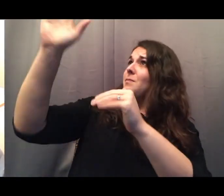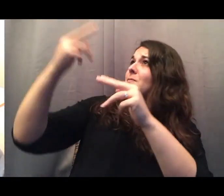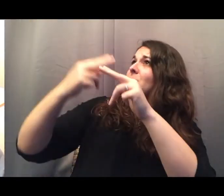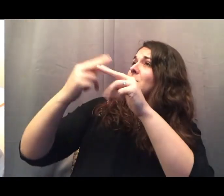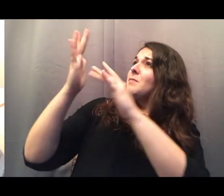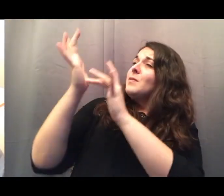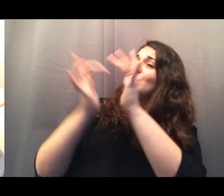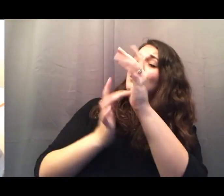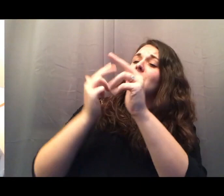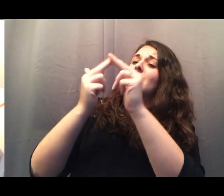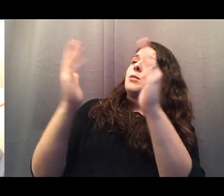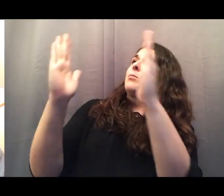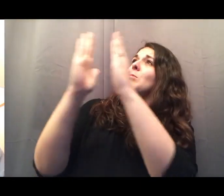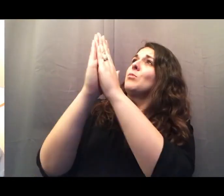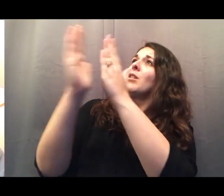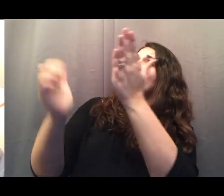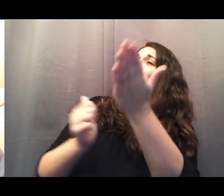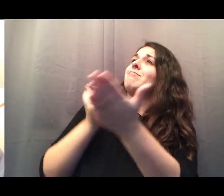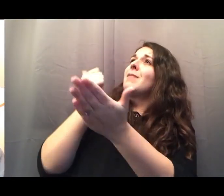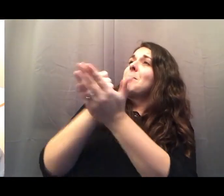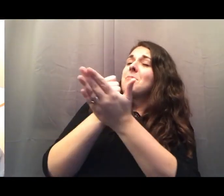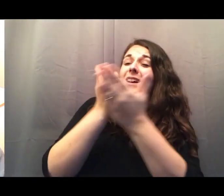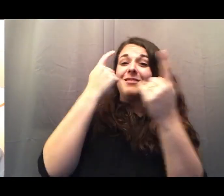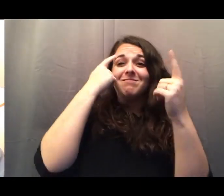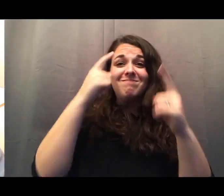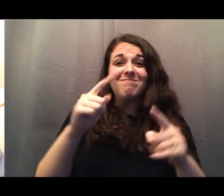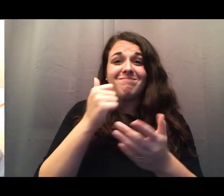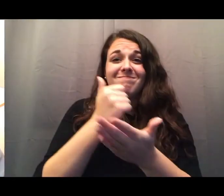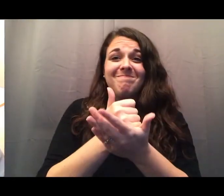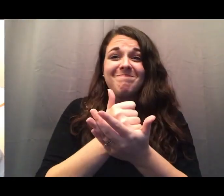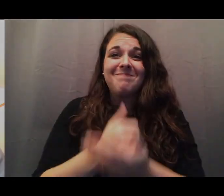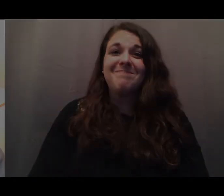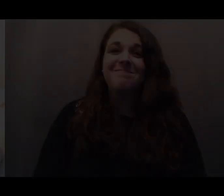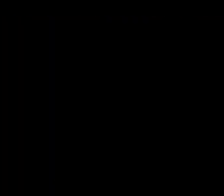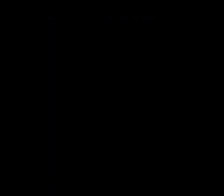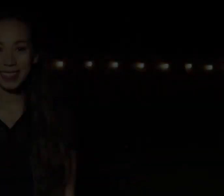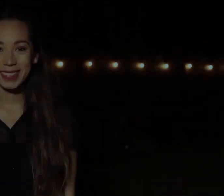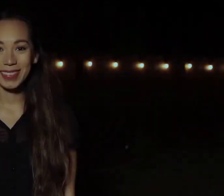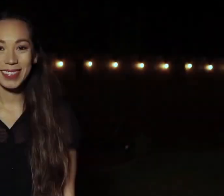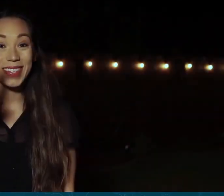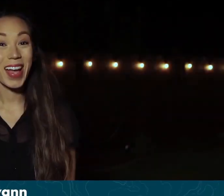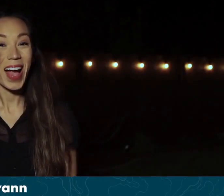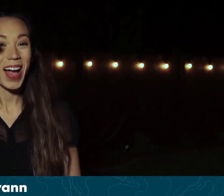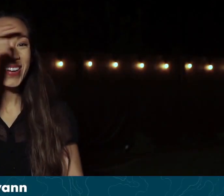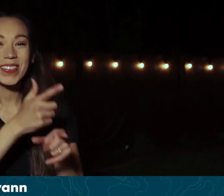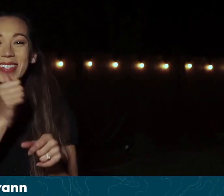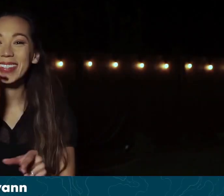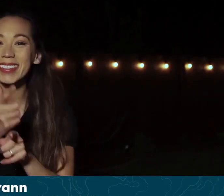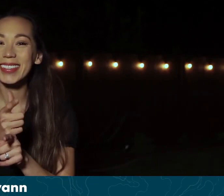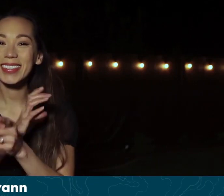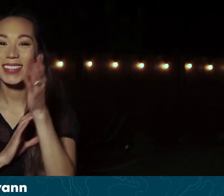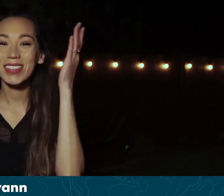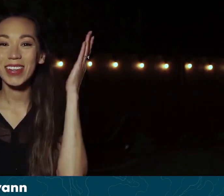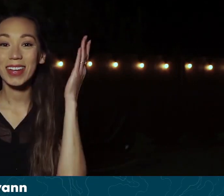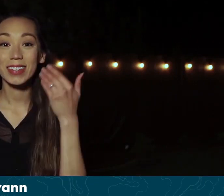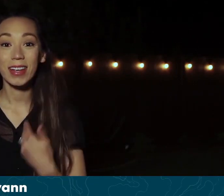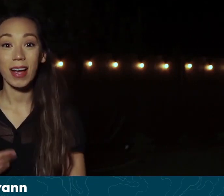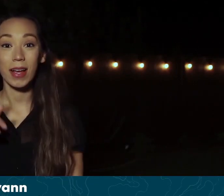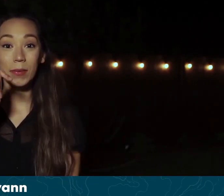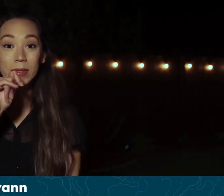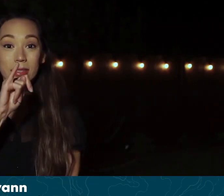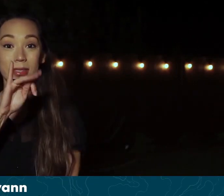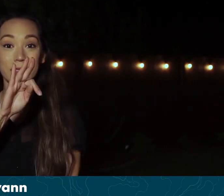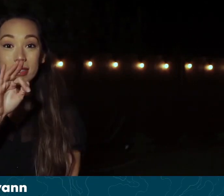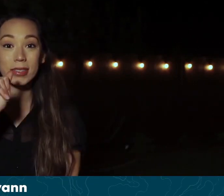name. In Jesus' name we pray. Amen and amen. Hi, brothers and sisters in Christ. I'm